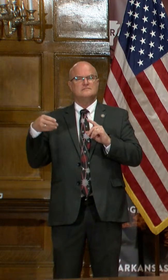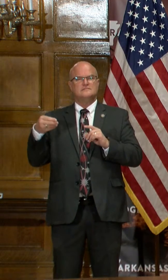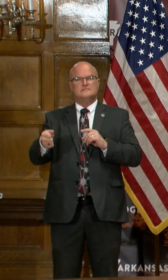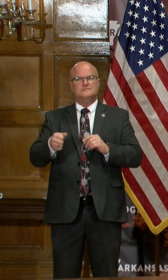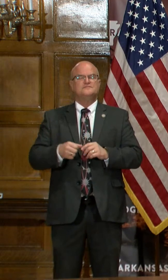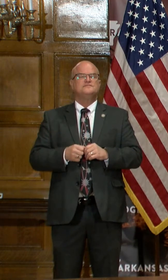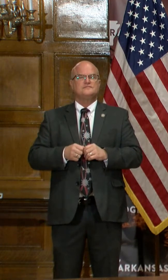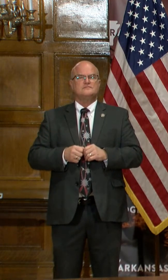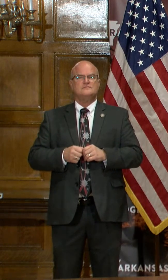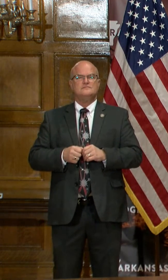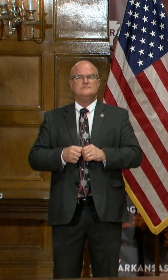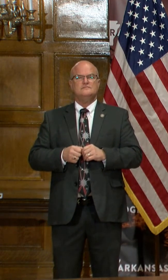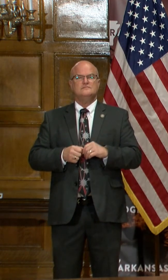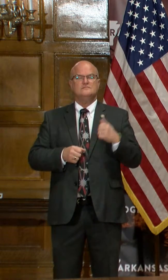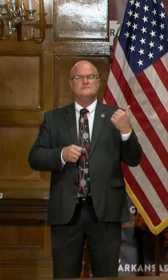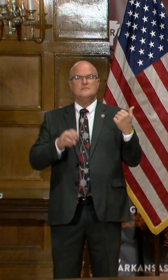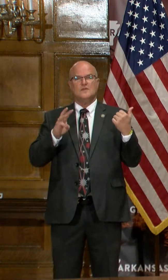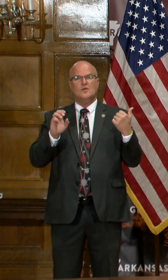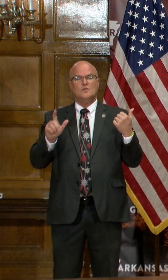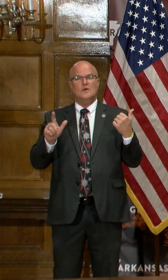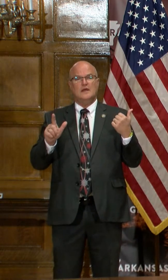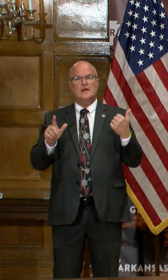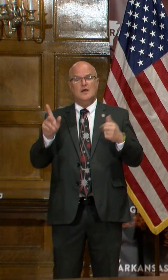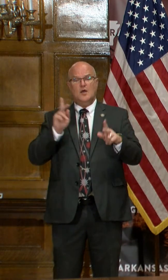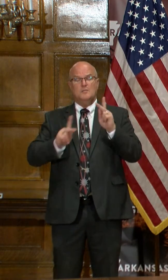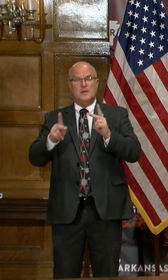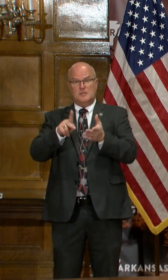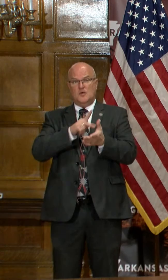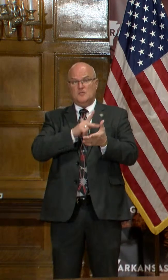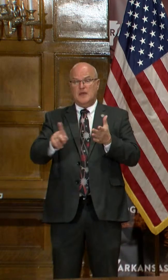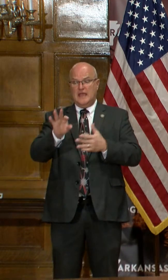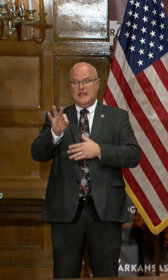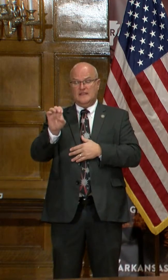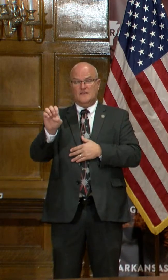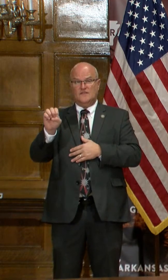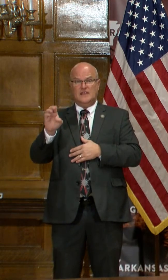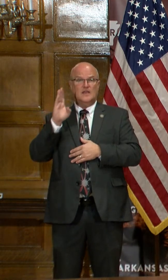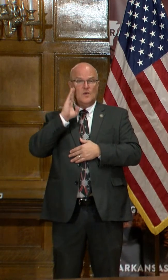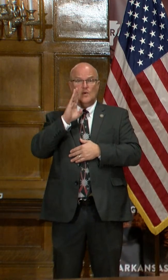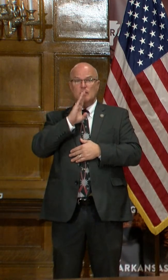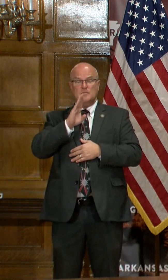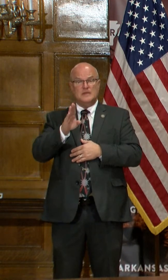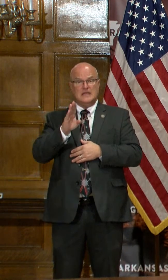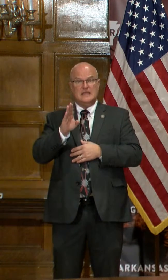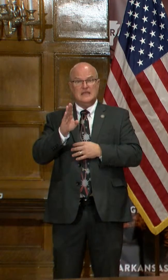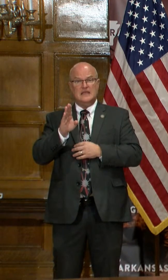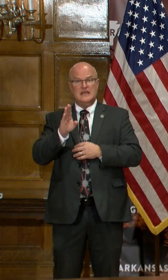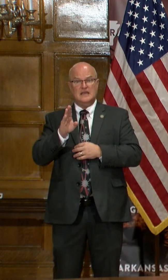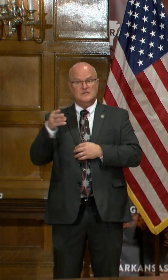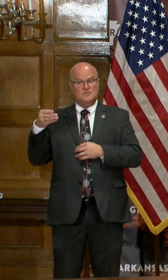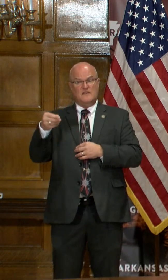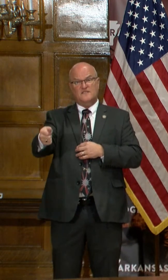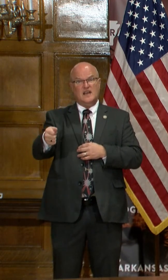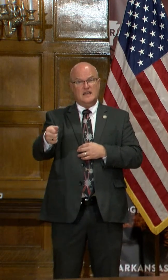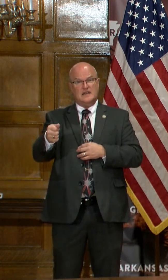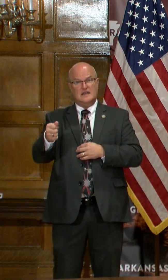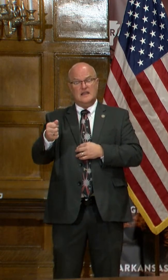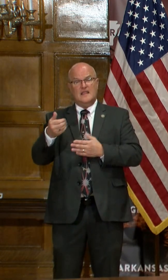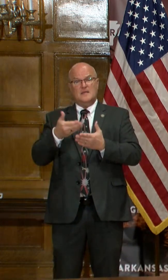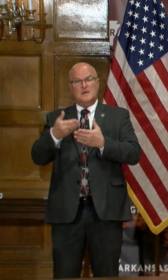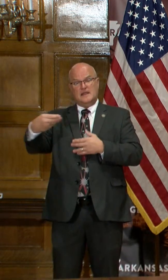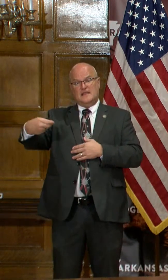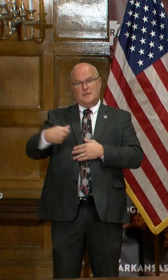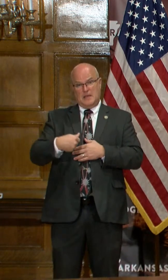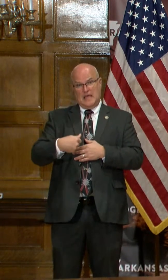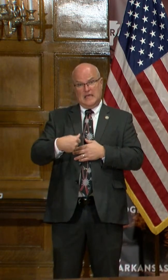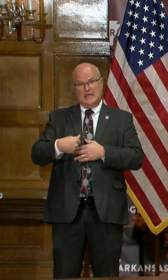that? Well, those who have paid the fee will be refunded the amount that they